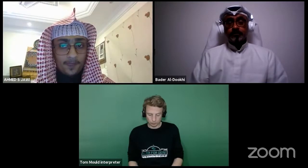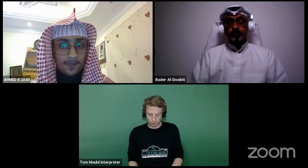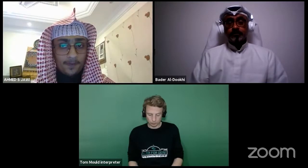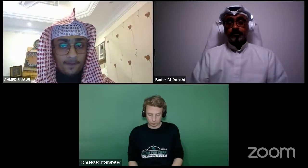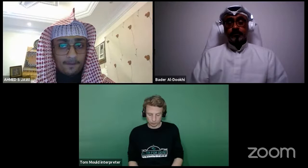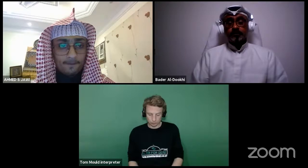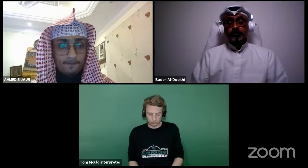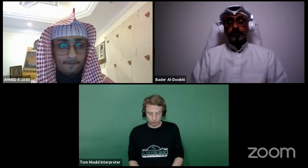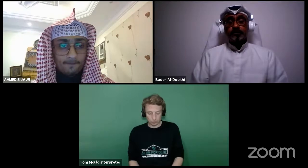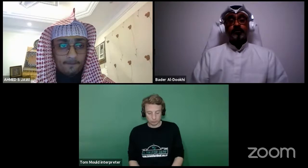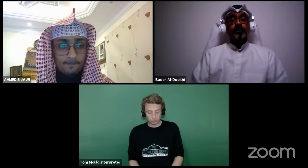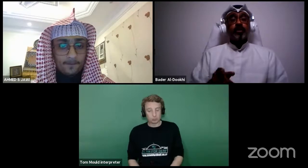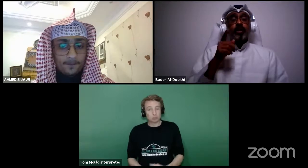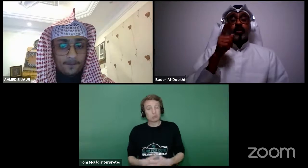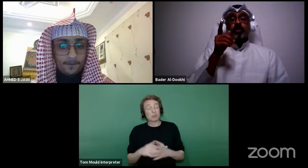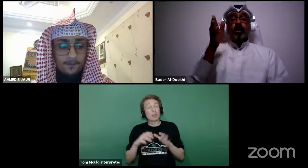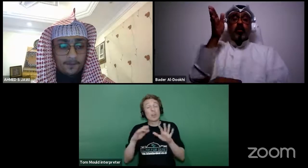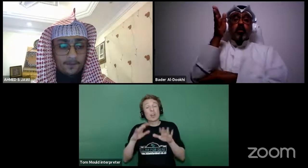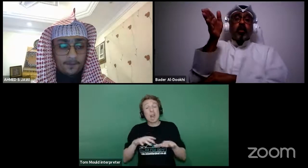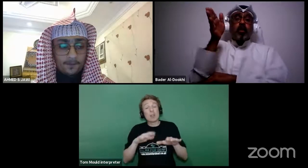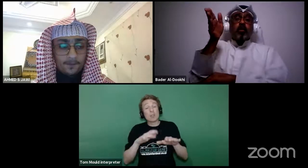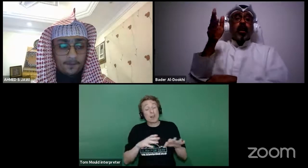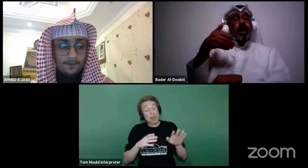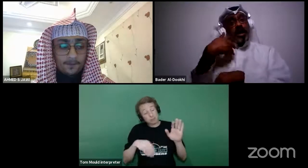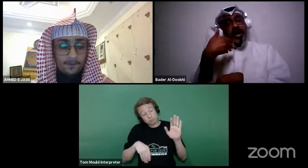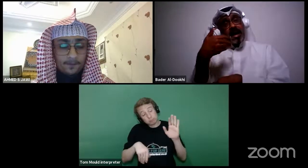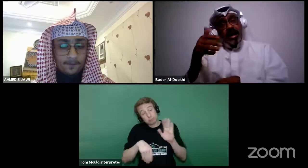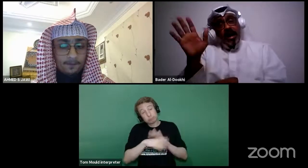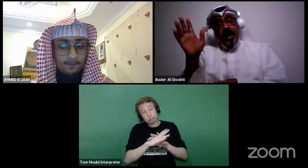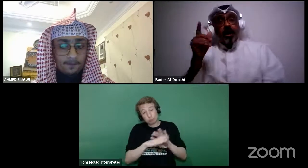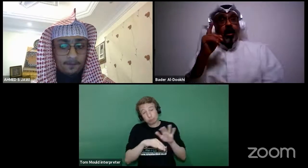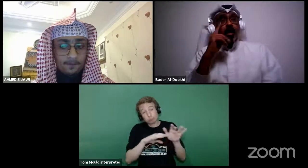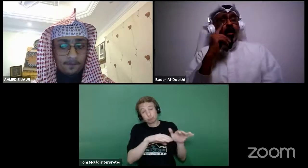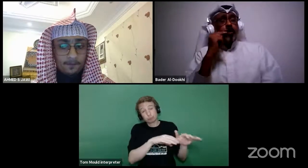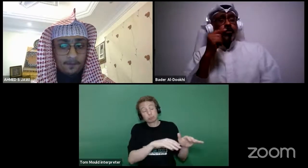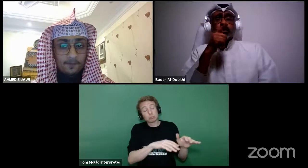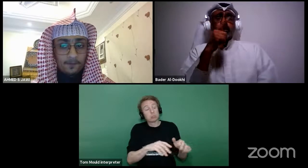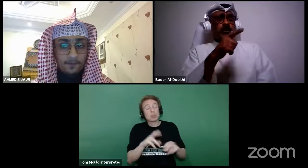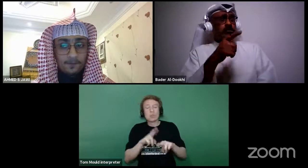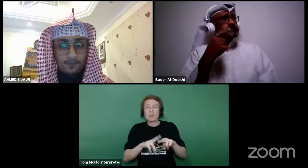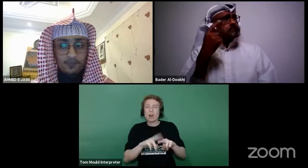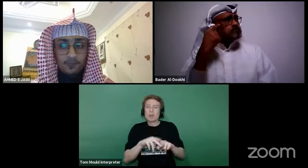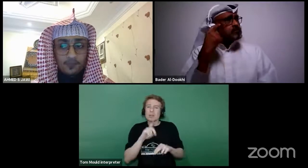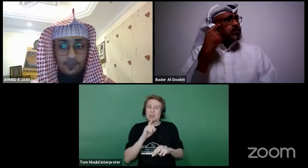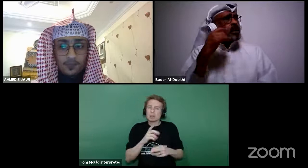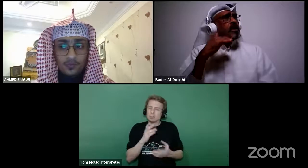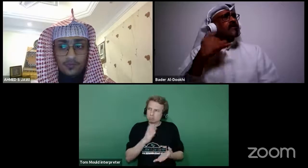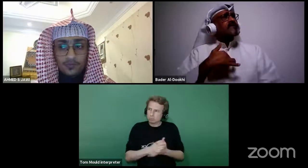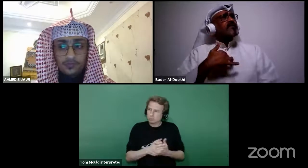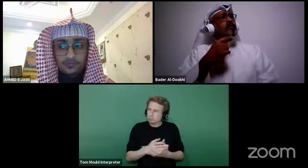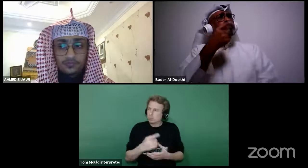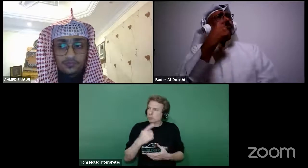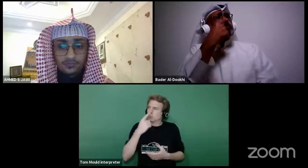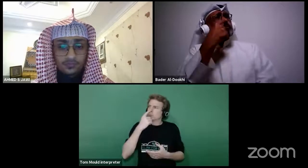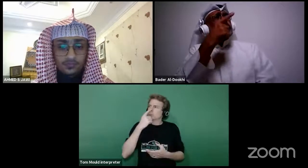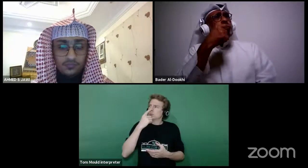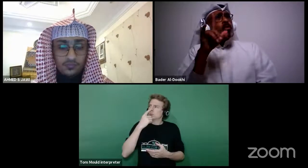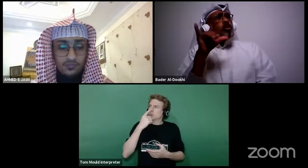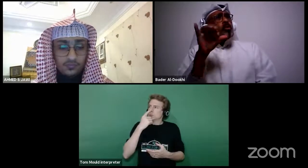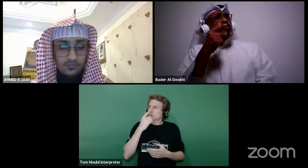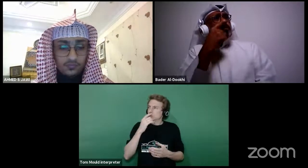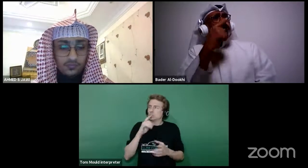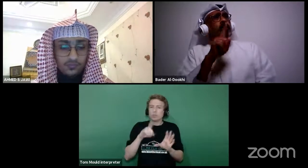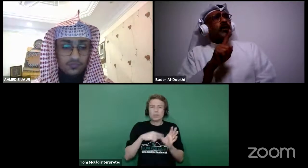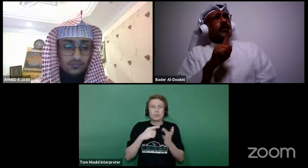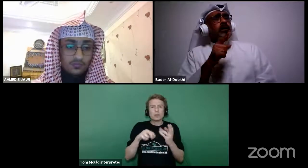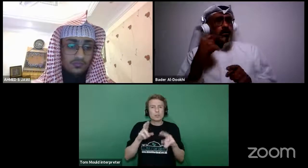And when the caravan departed, their father said, I do indeed feel the smell of Joseph. If only you